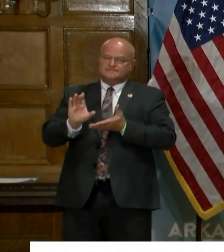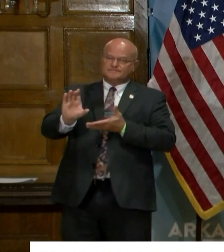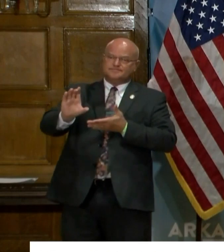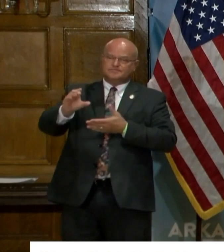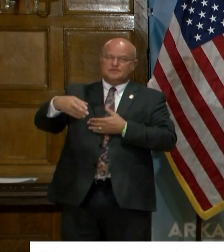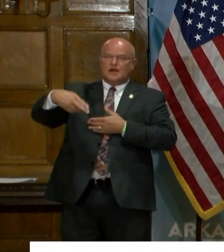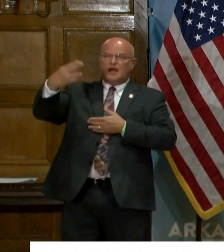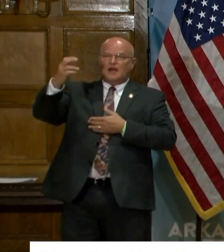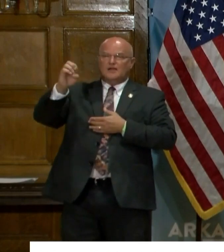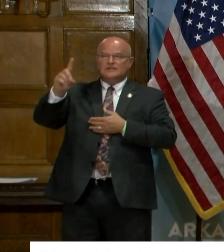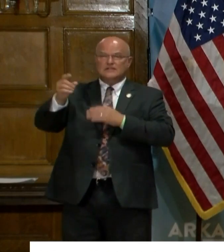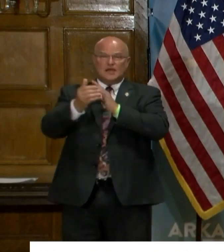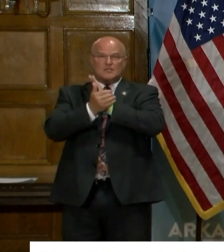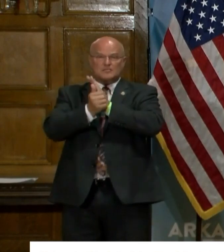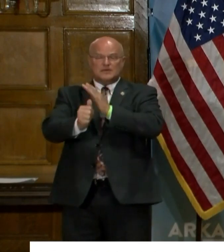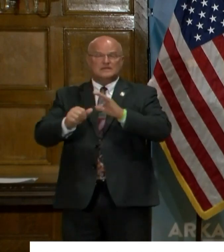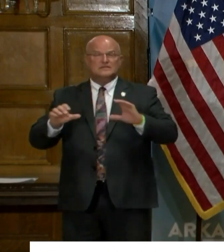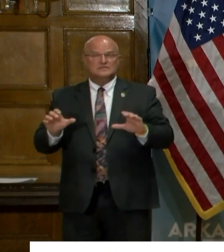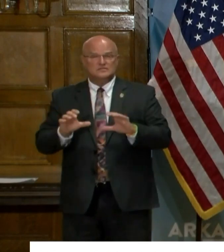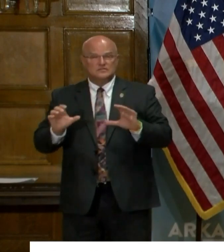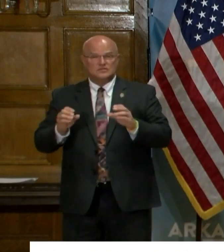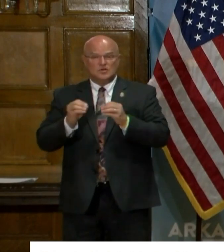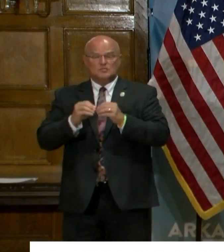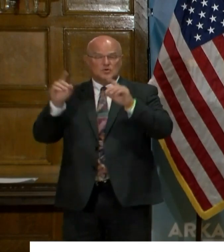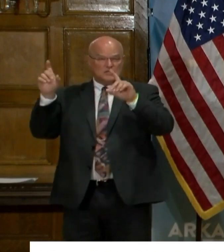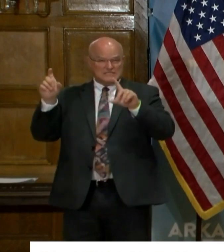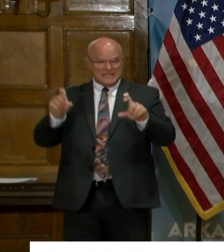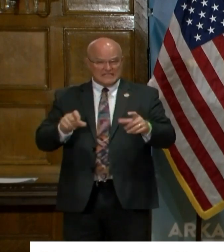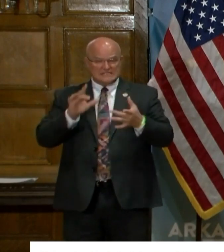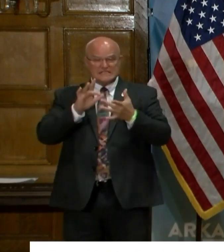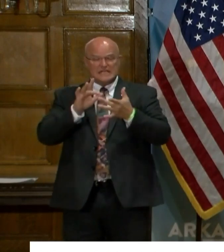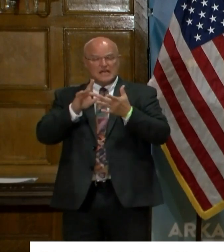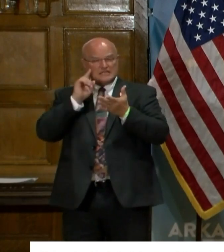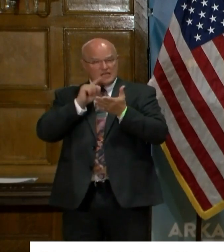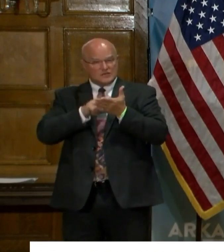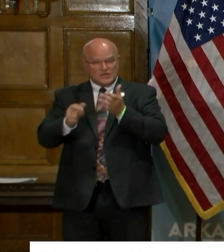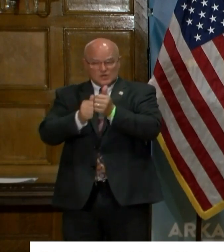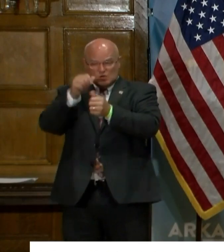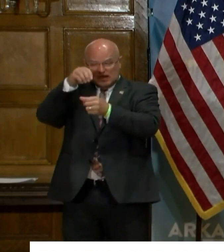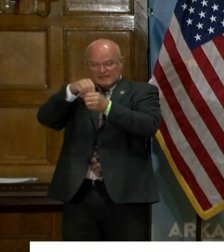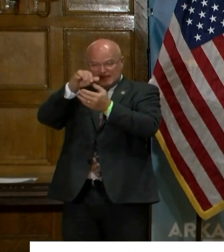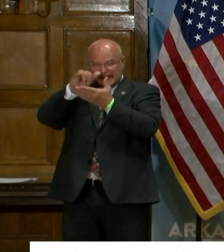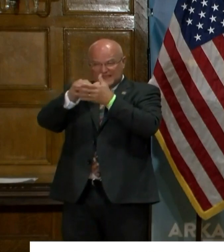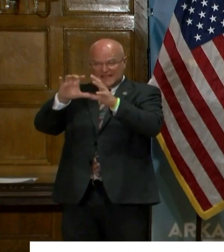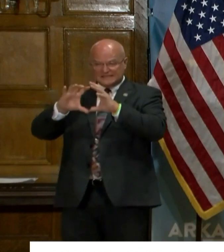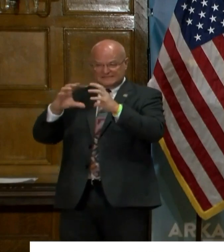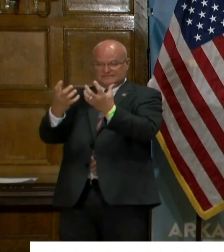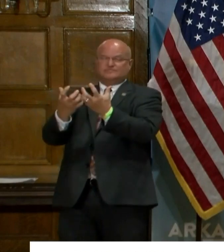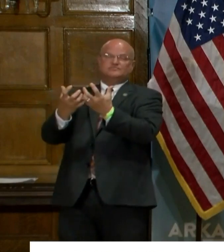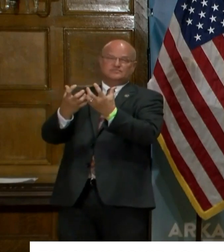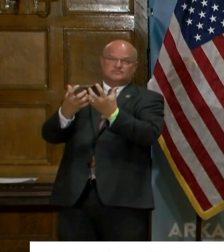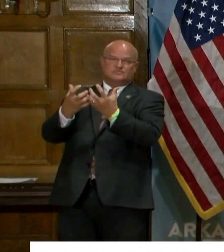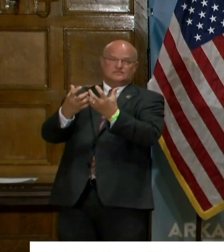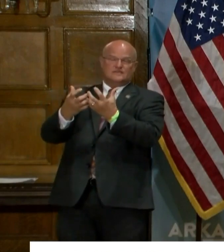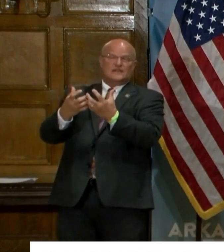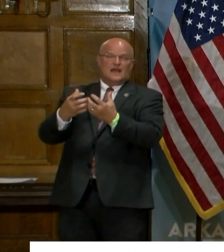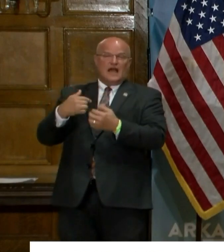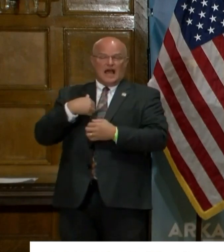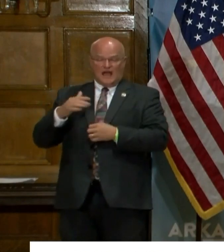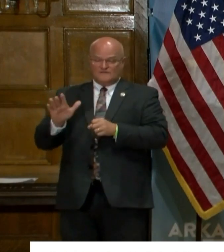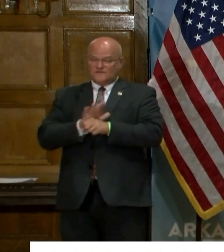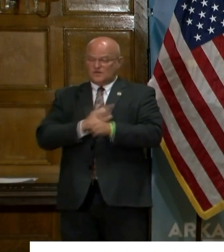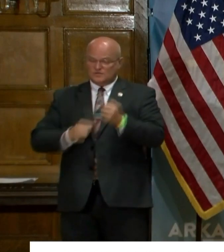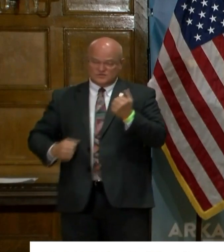higher education ability to do testing, contact tracing within that higher ed environment. So I